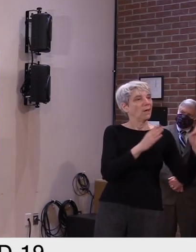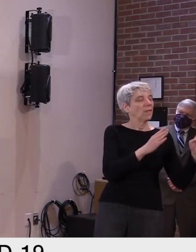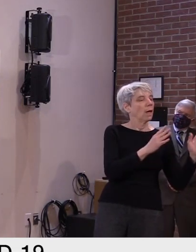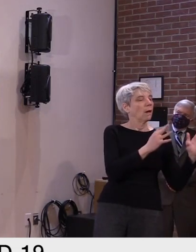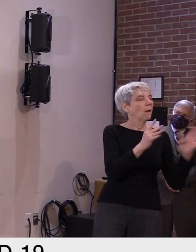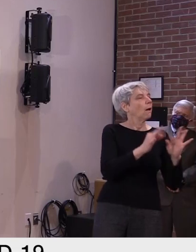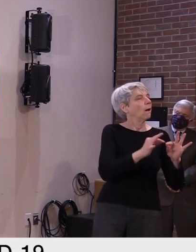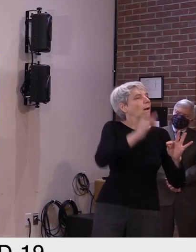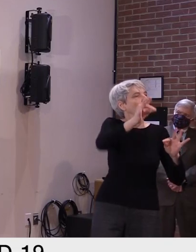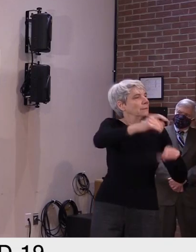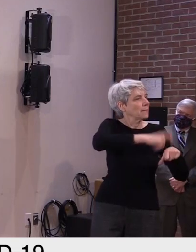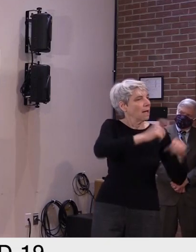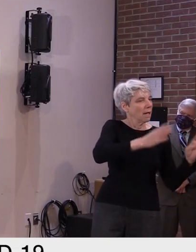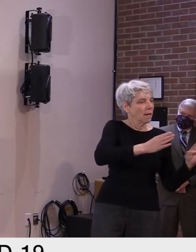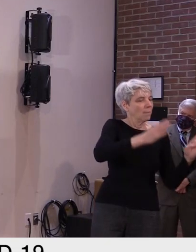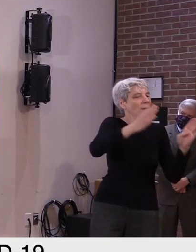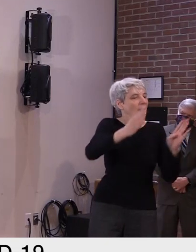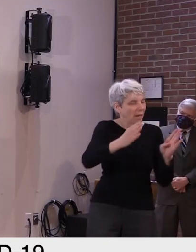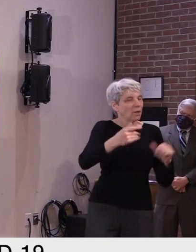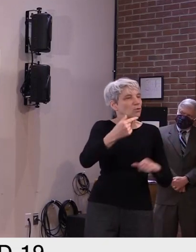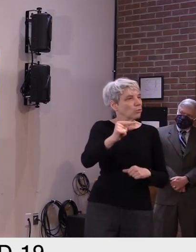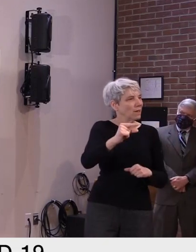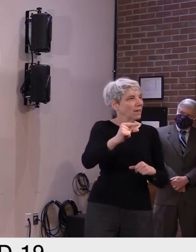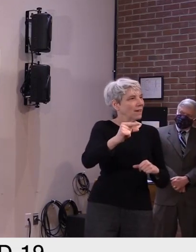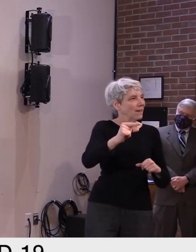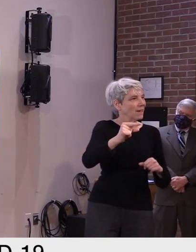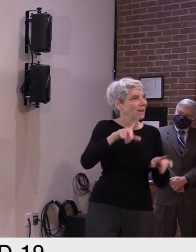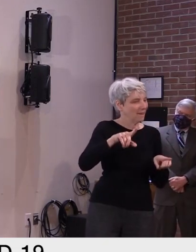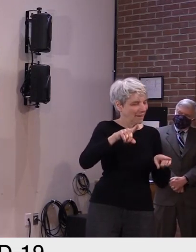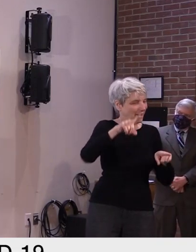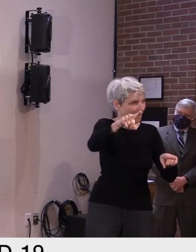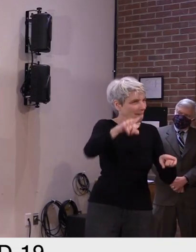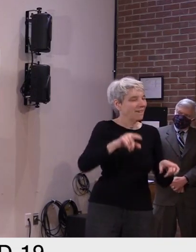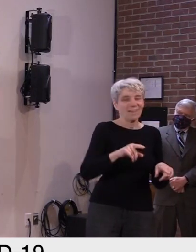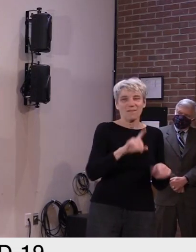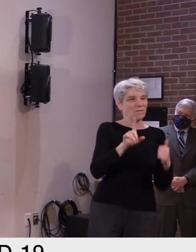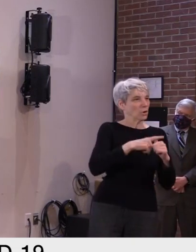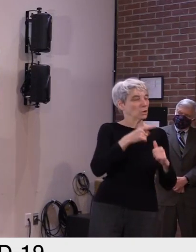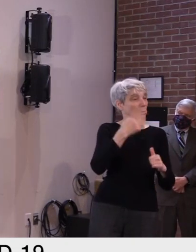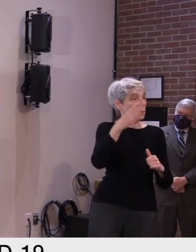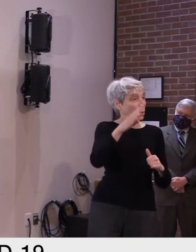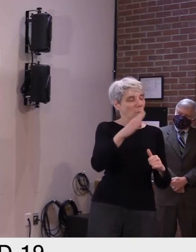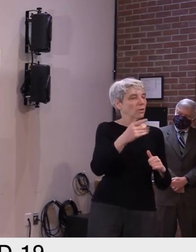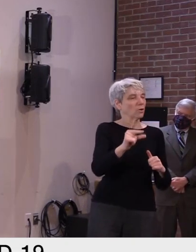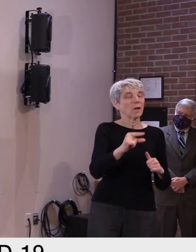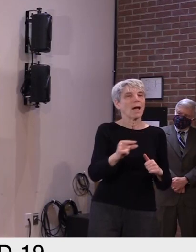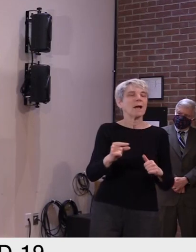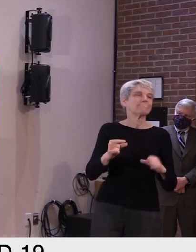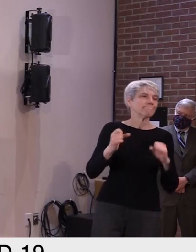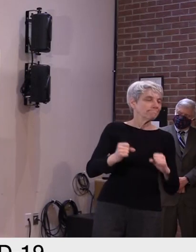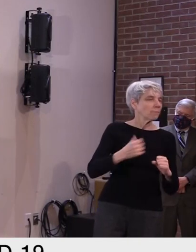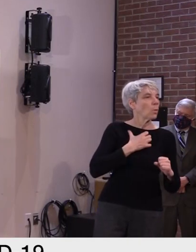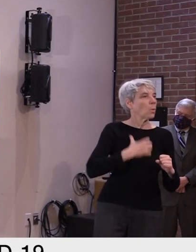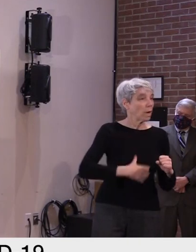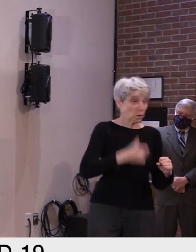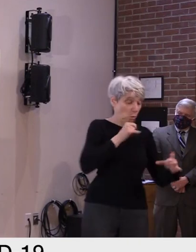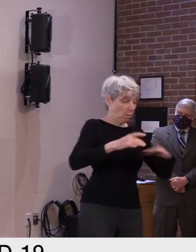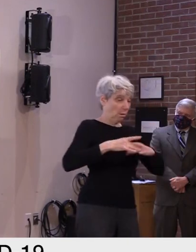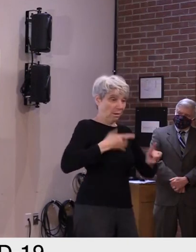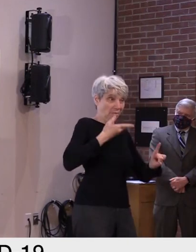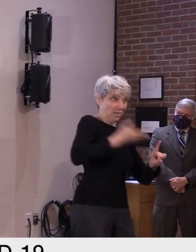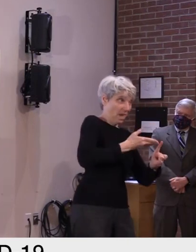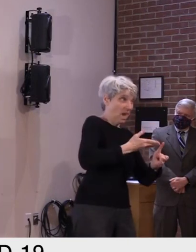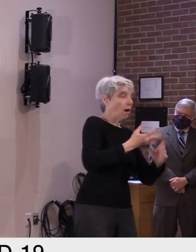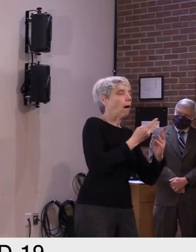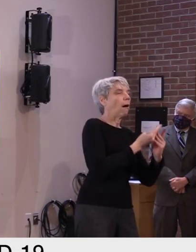secondary following in time. I'd like to tell you that they had just decayed off and stopped, but obviously you can see that there are